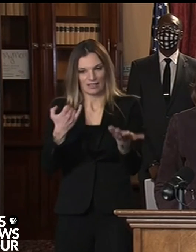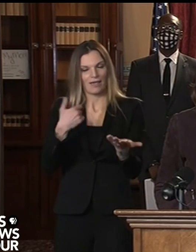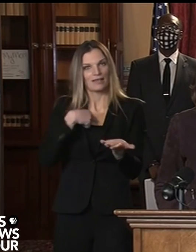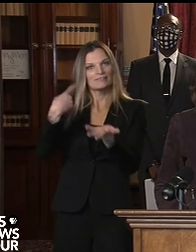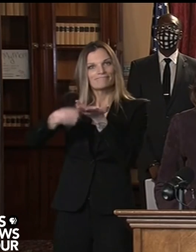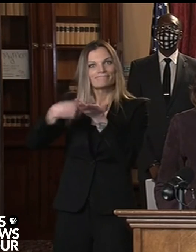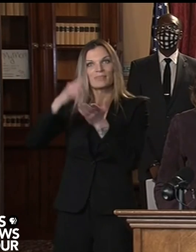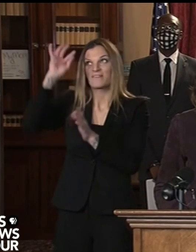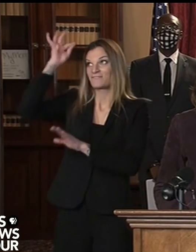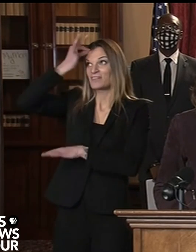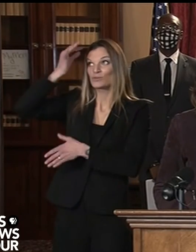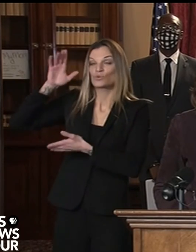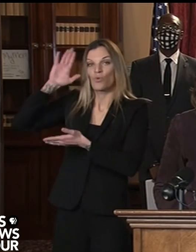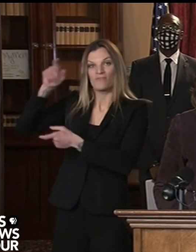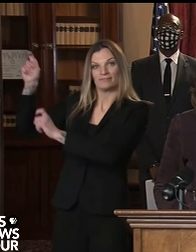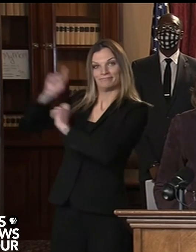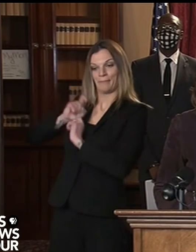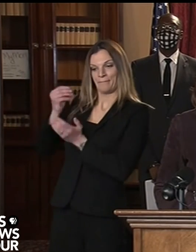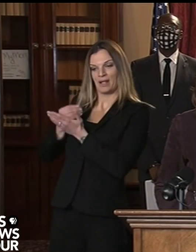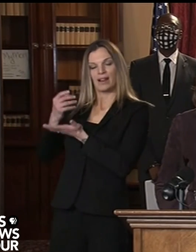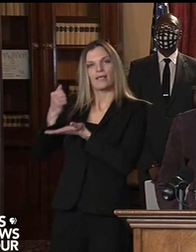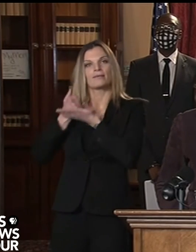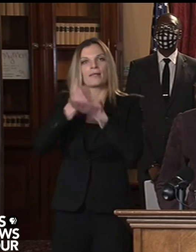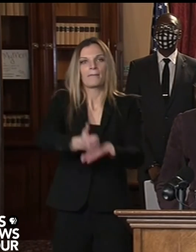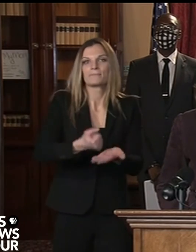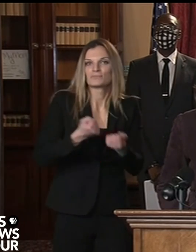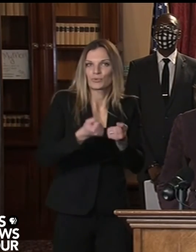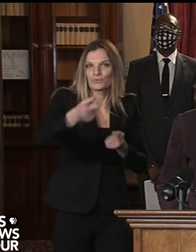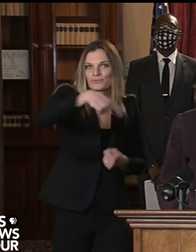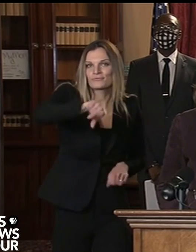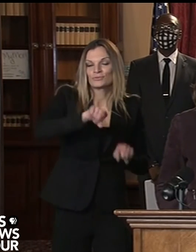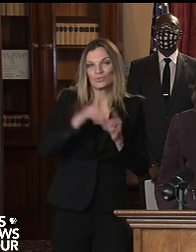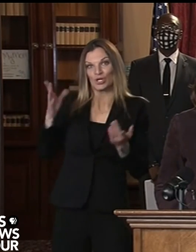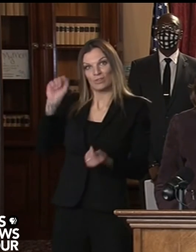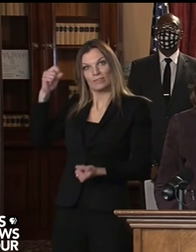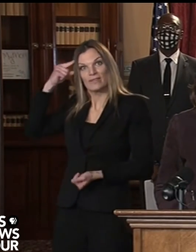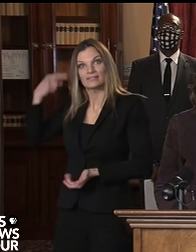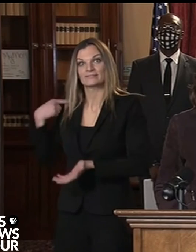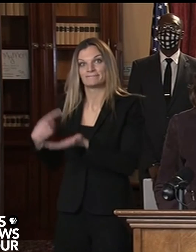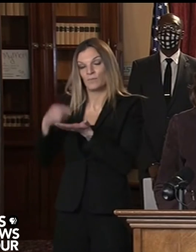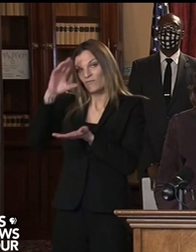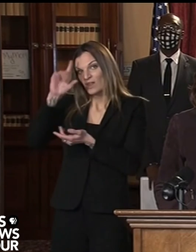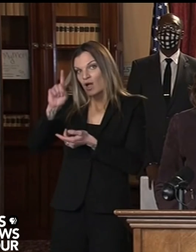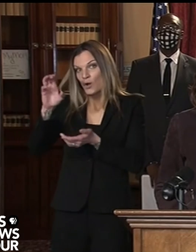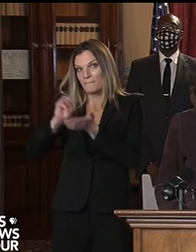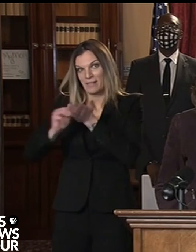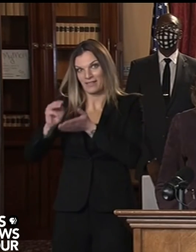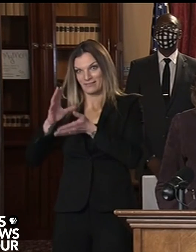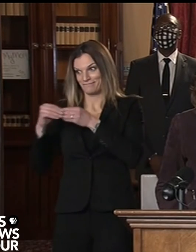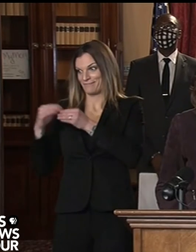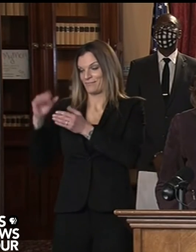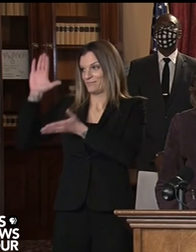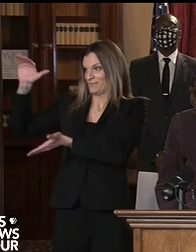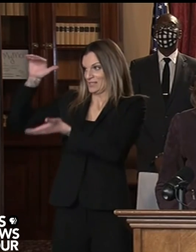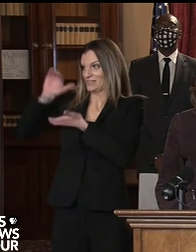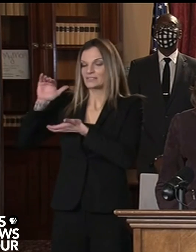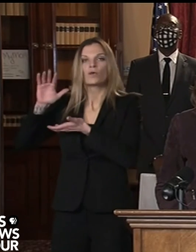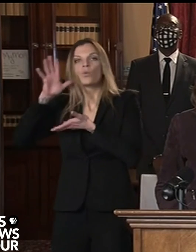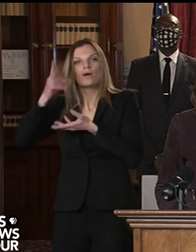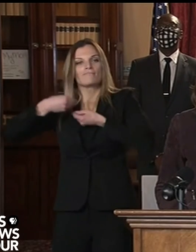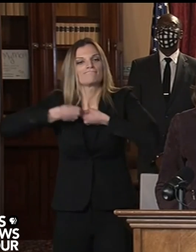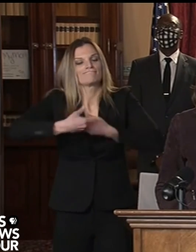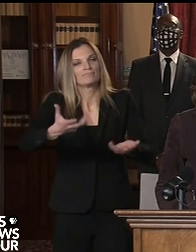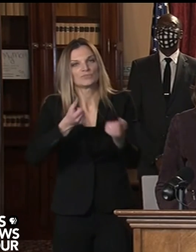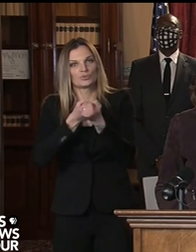stimulus. There's also efforts being done here in Lansing in hopes that we can get $100 million to help some of these